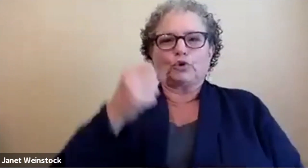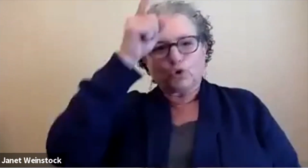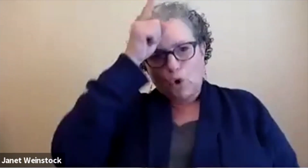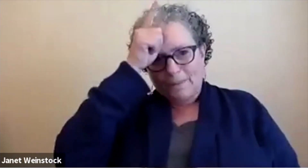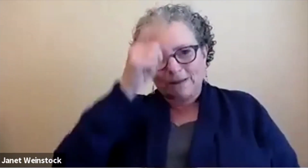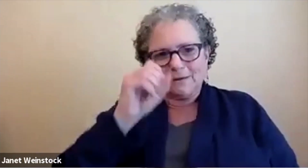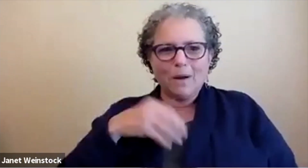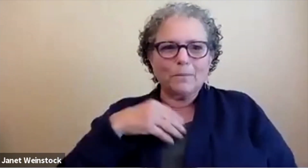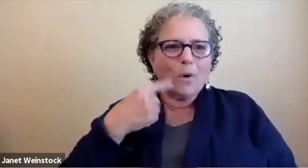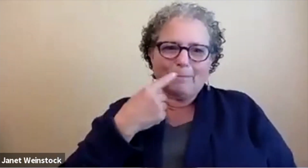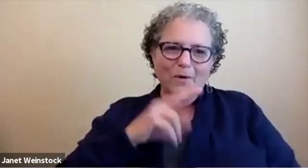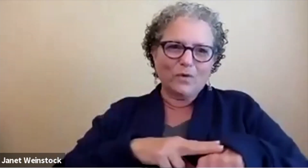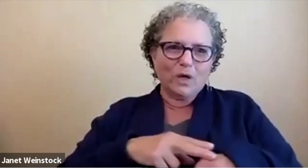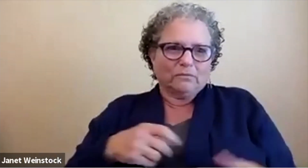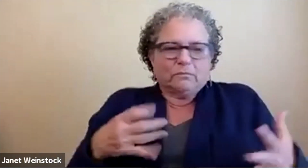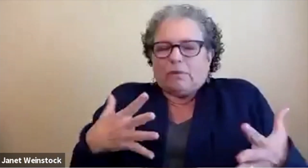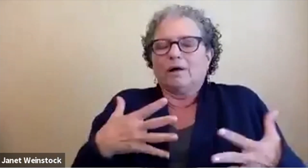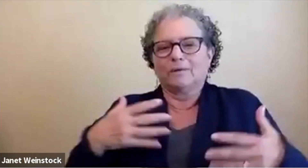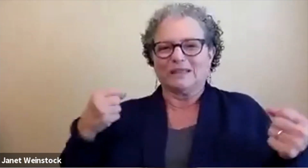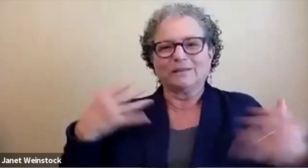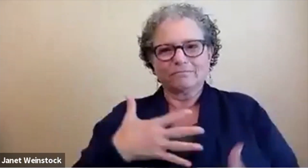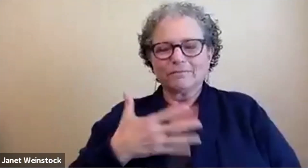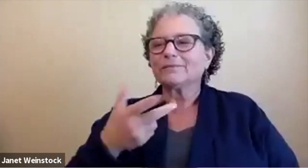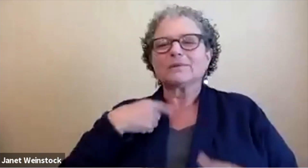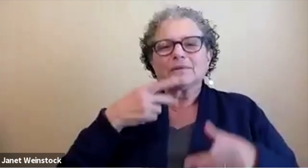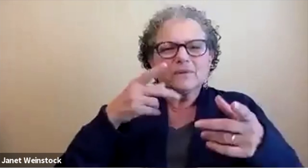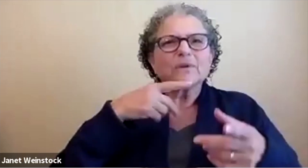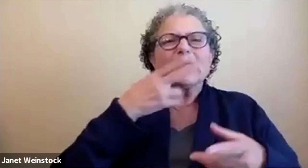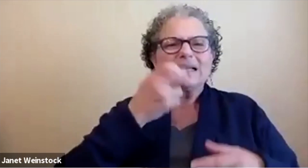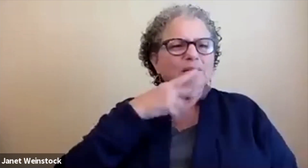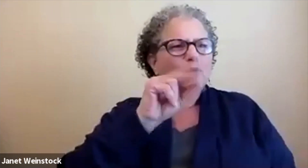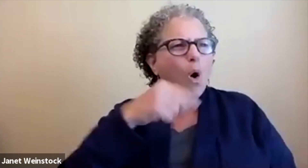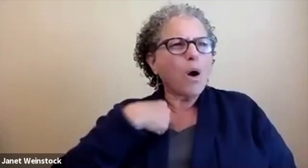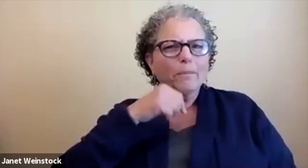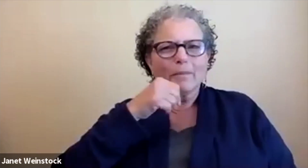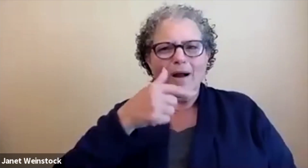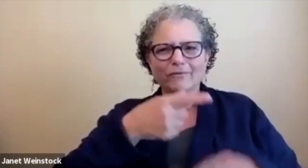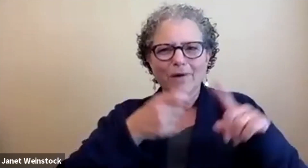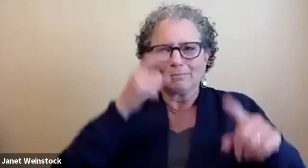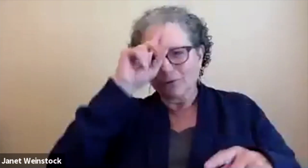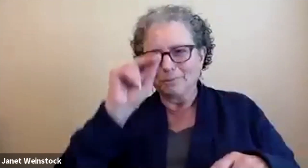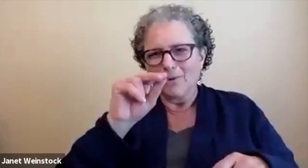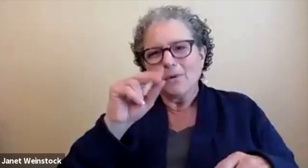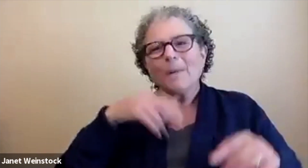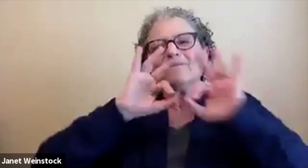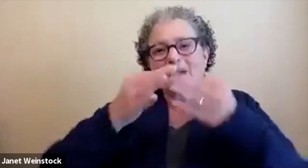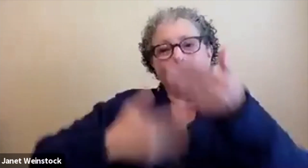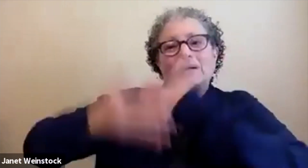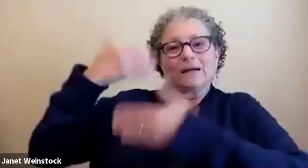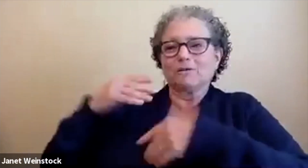he looked Aryan. And of course, my Oma was very scared. And he said, no, I'm not from Germany. My